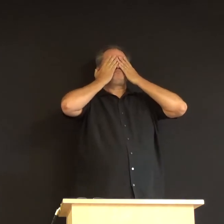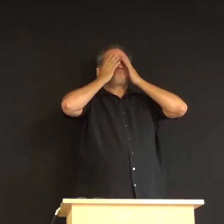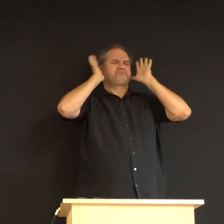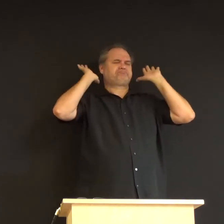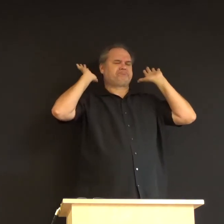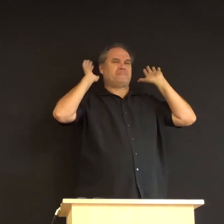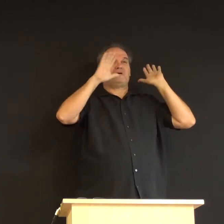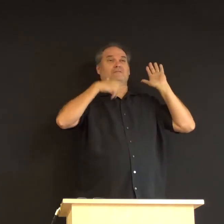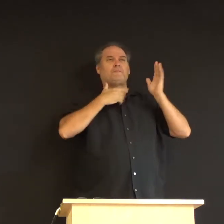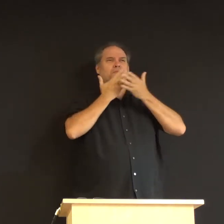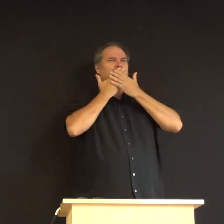that I didn't see it. Yeah,